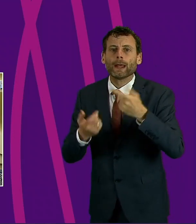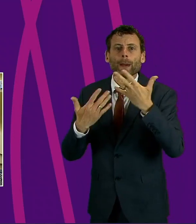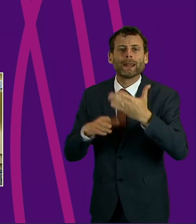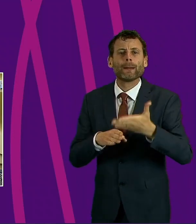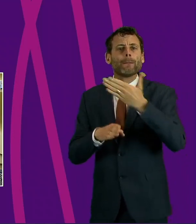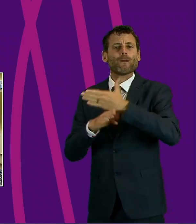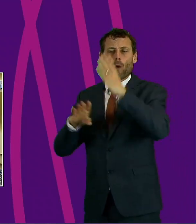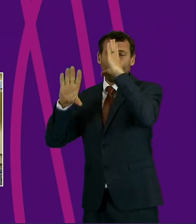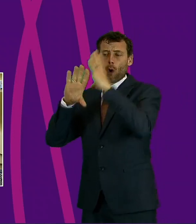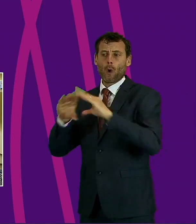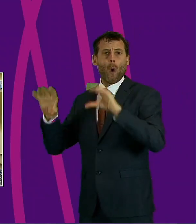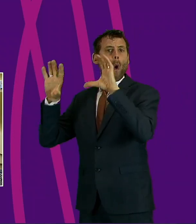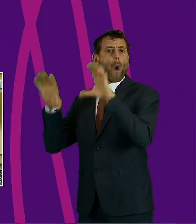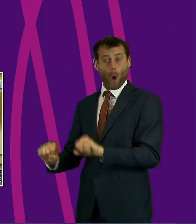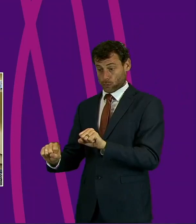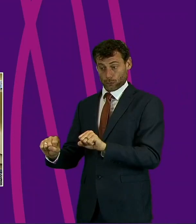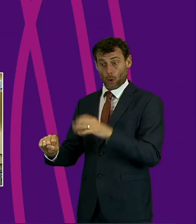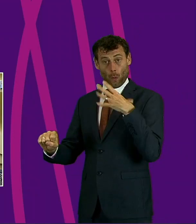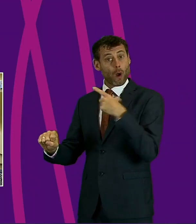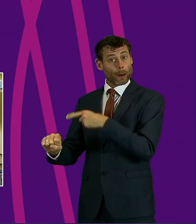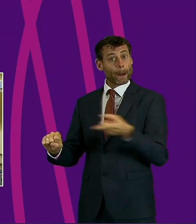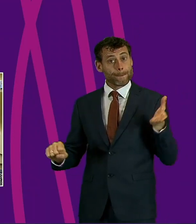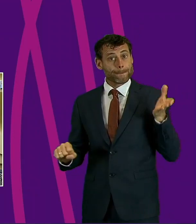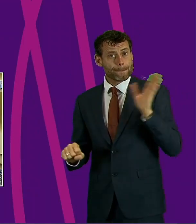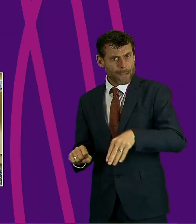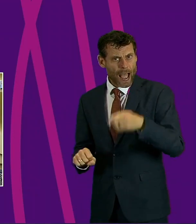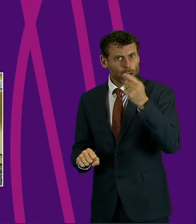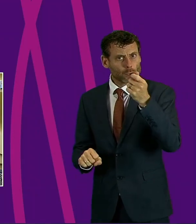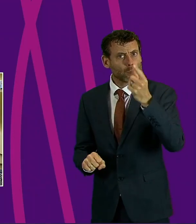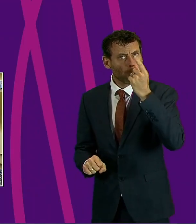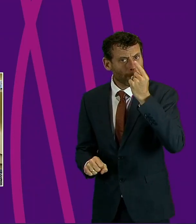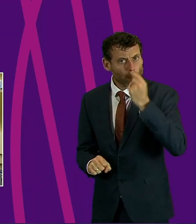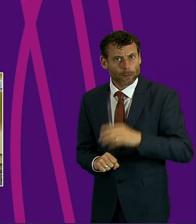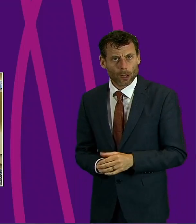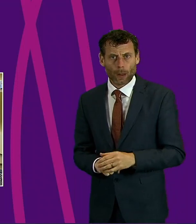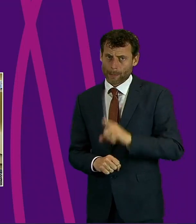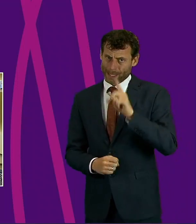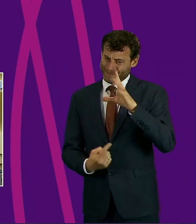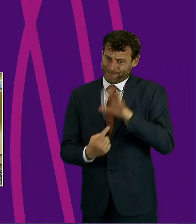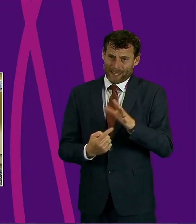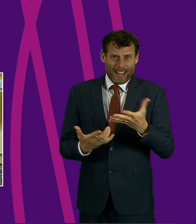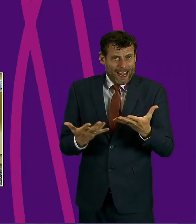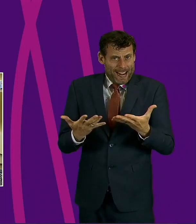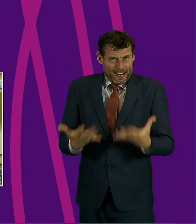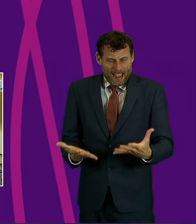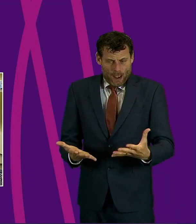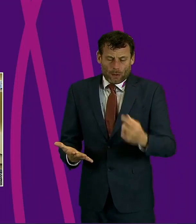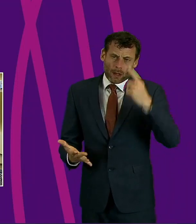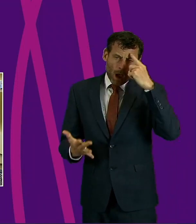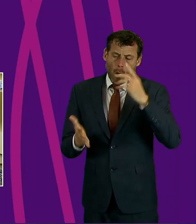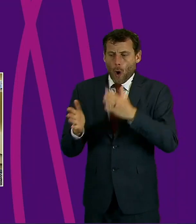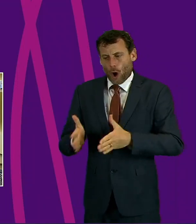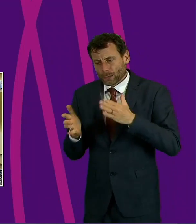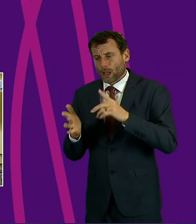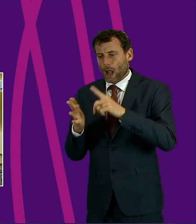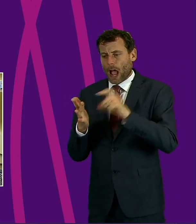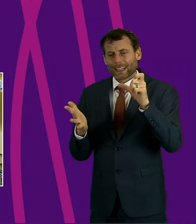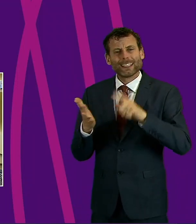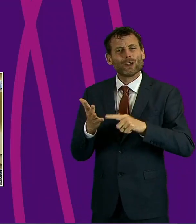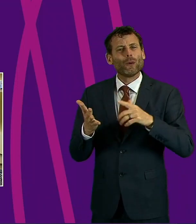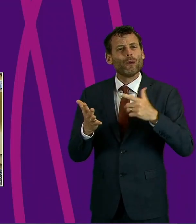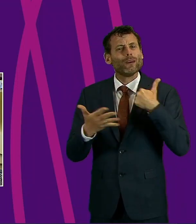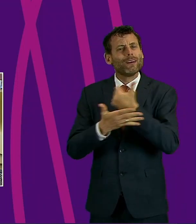possible. The immediate pressures in the form of hospital and ICU admissions, from the statistics I